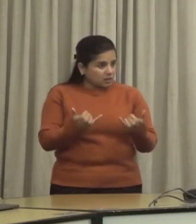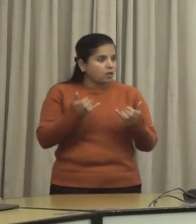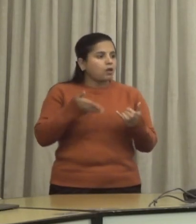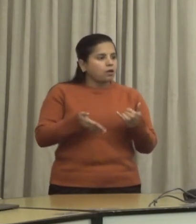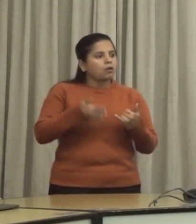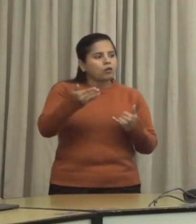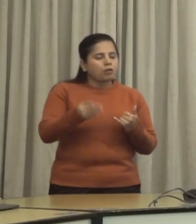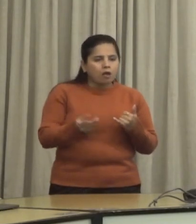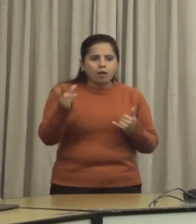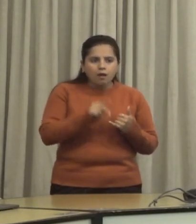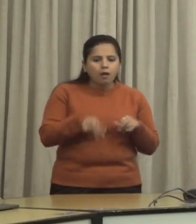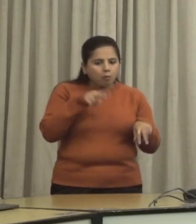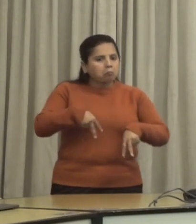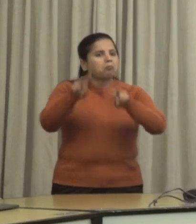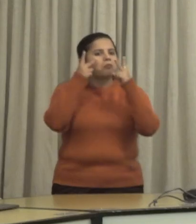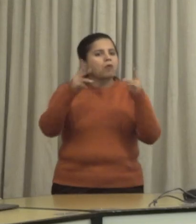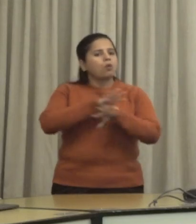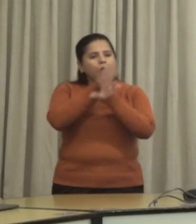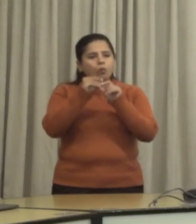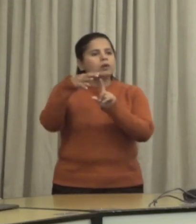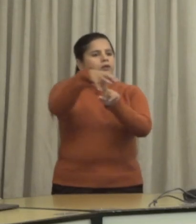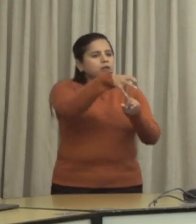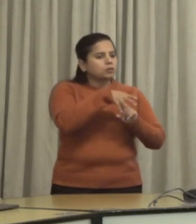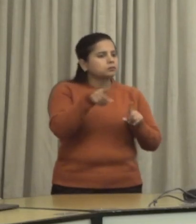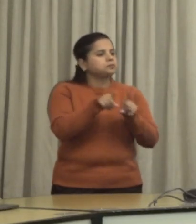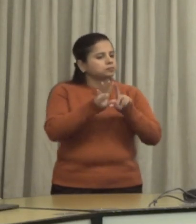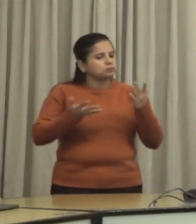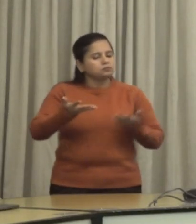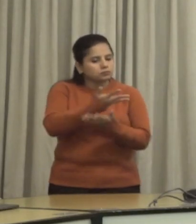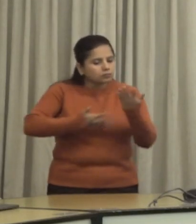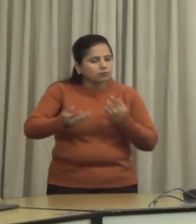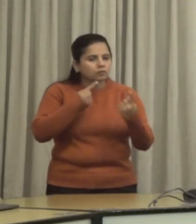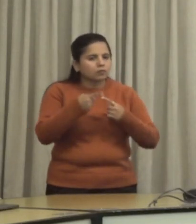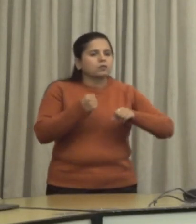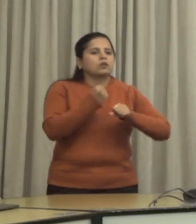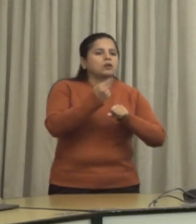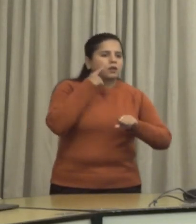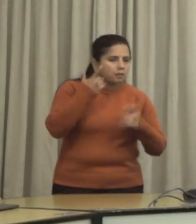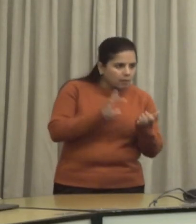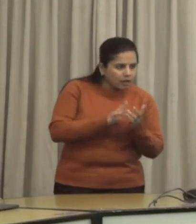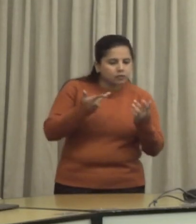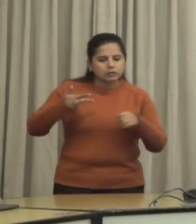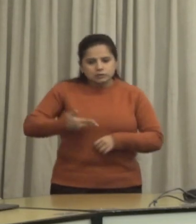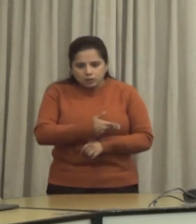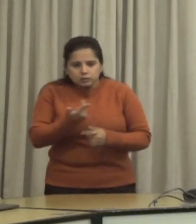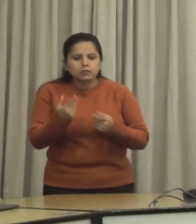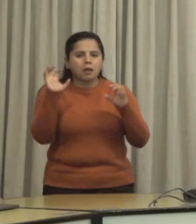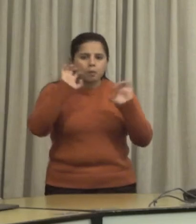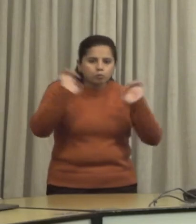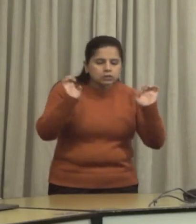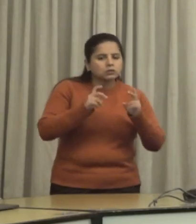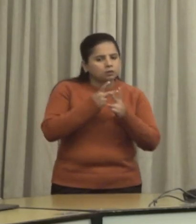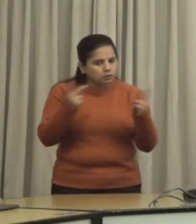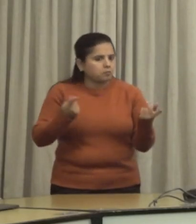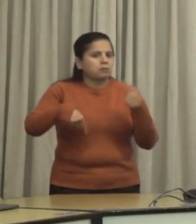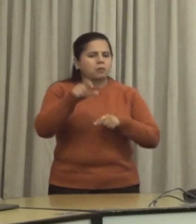getting rapid recognition. All other departments are also discussing GI medicine, GI surgery, emergency. Everybody